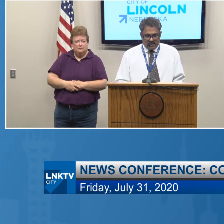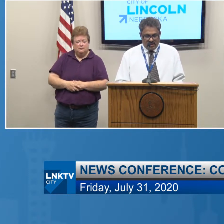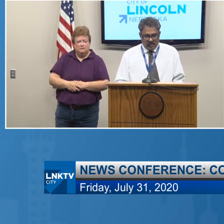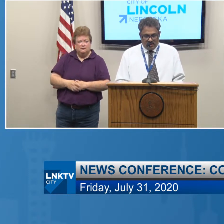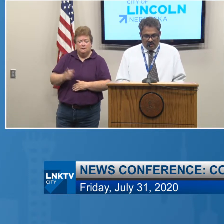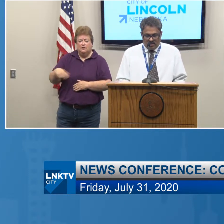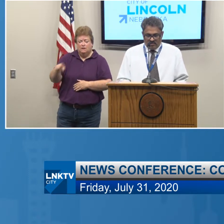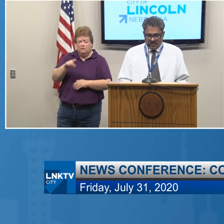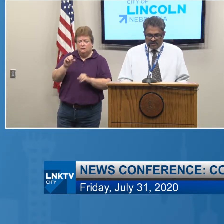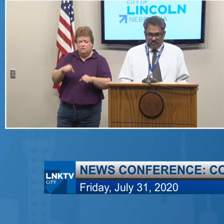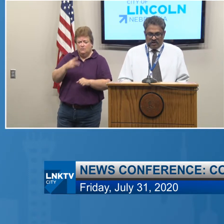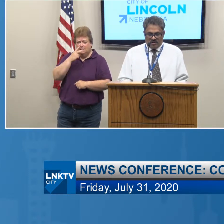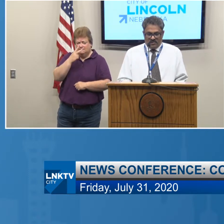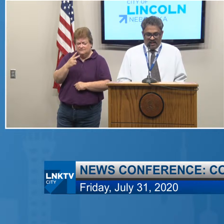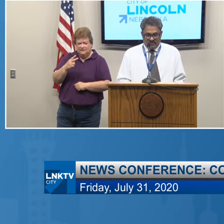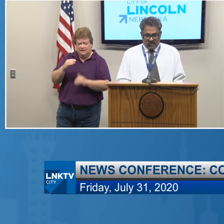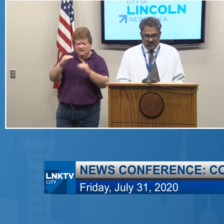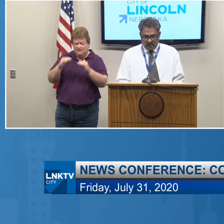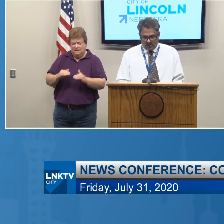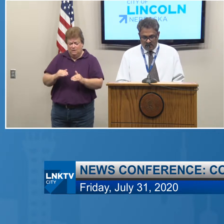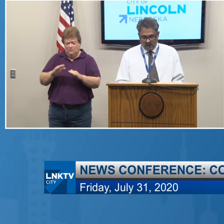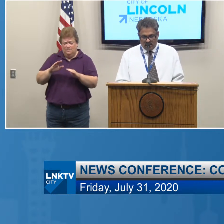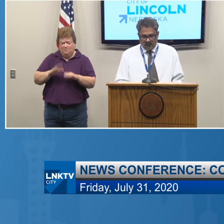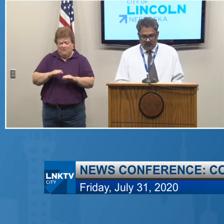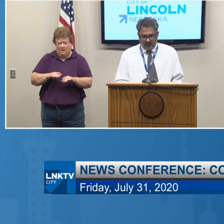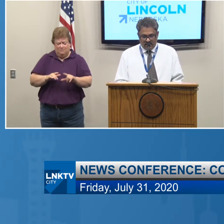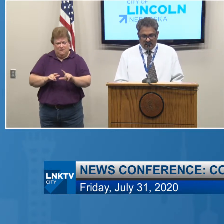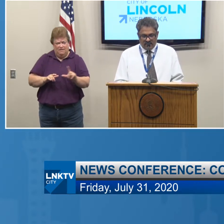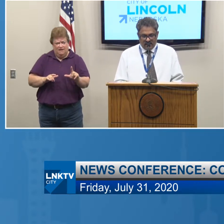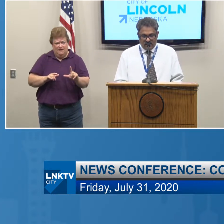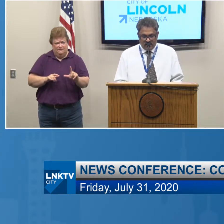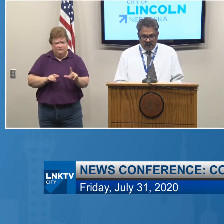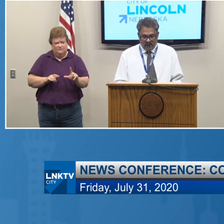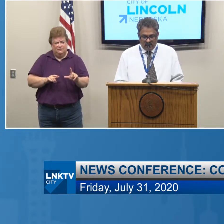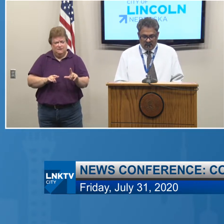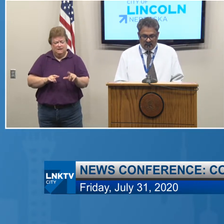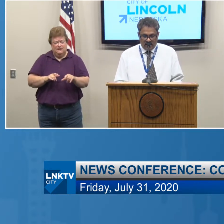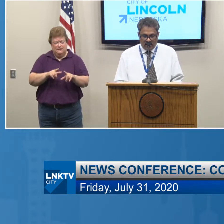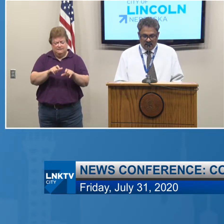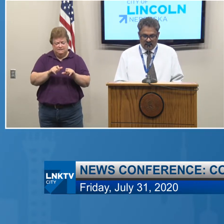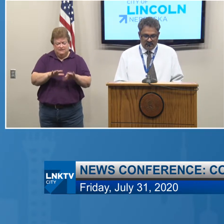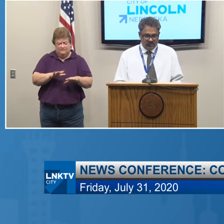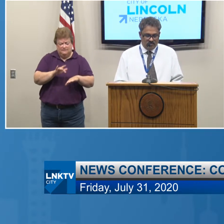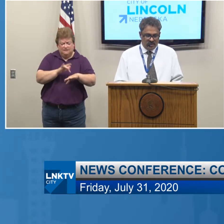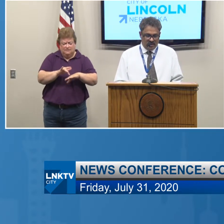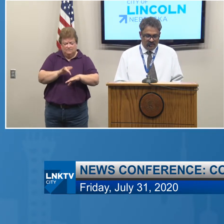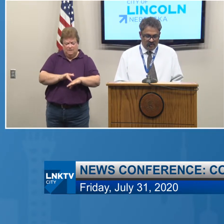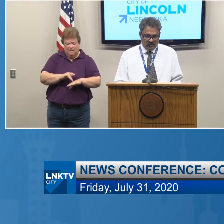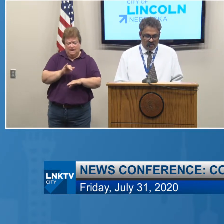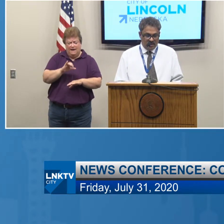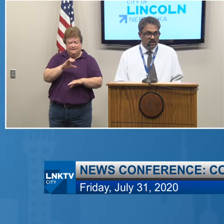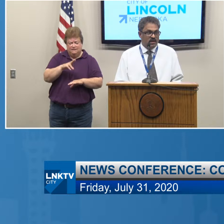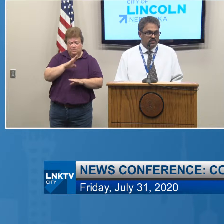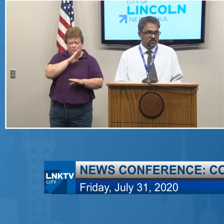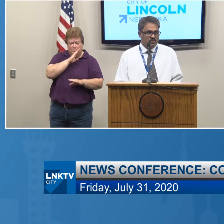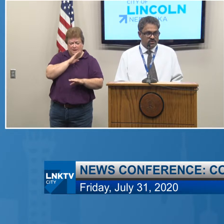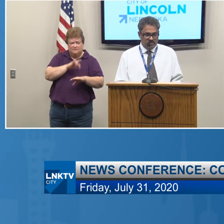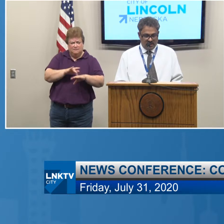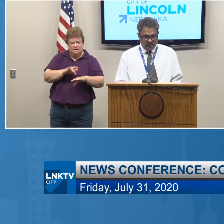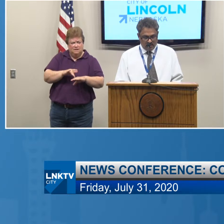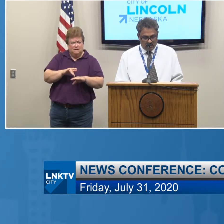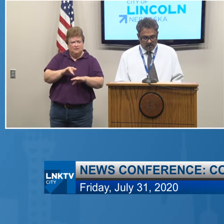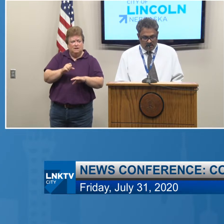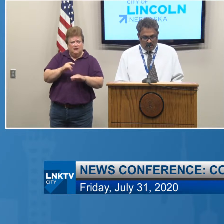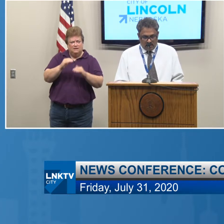You will see towards the bottom left, testing availability and ICU bed availability are close